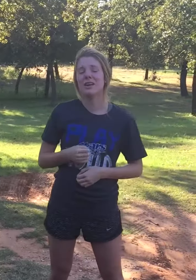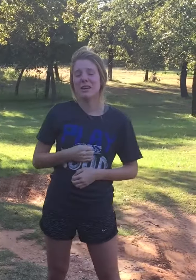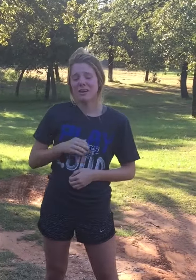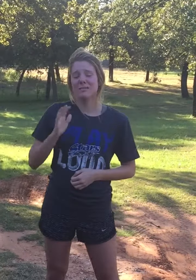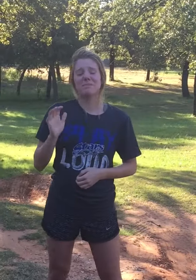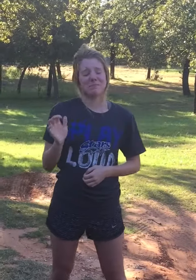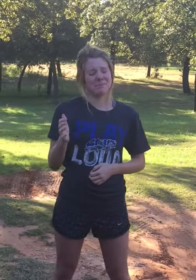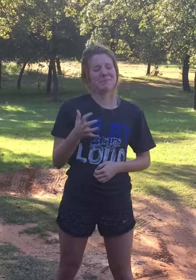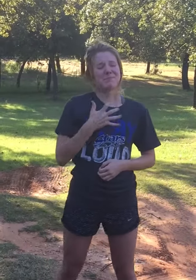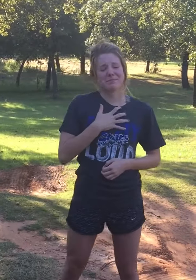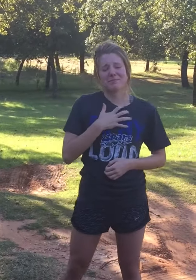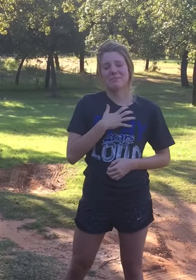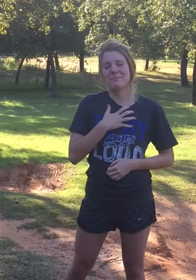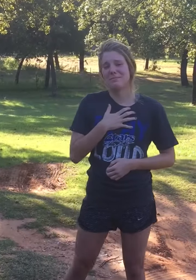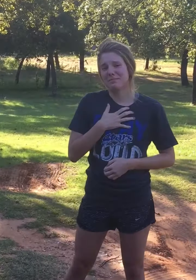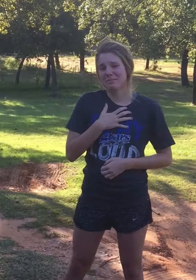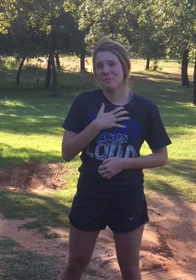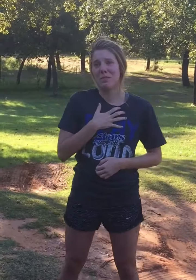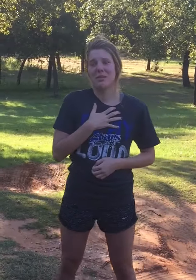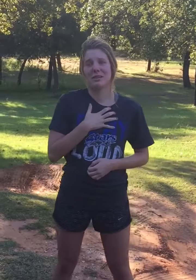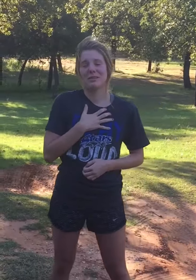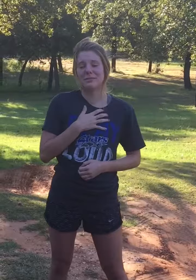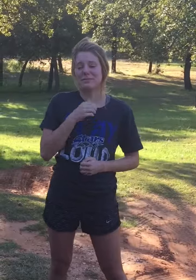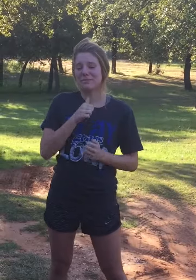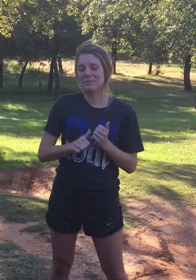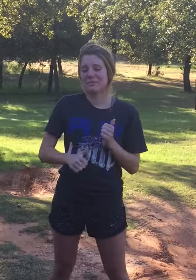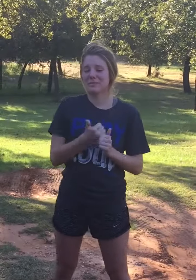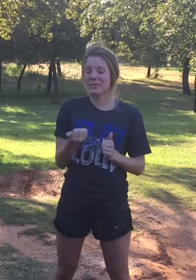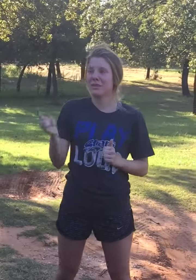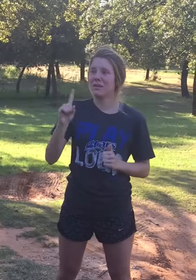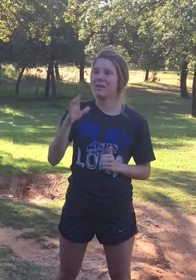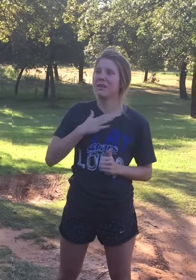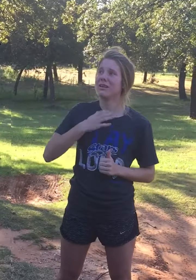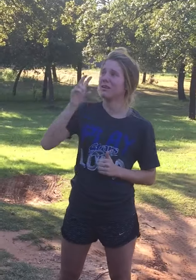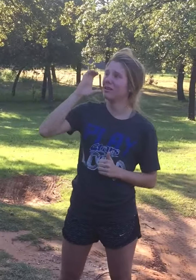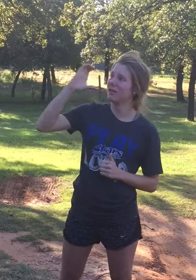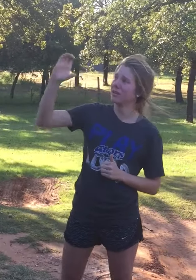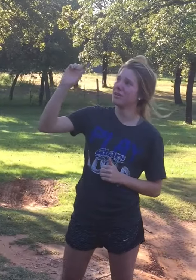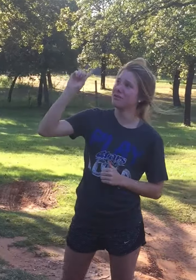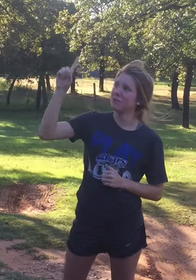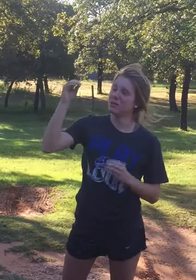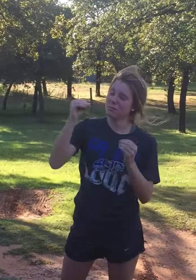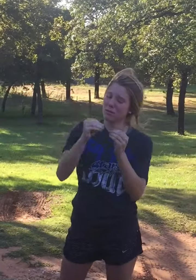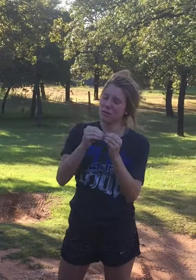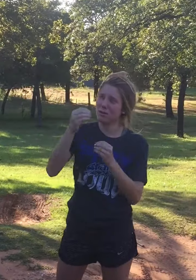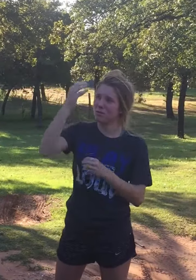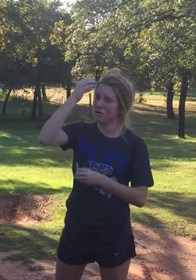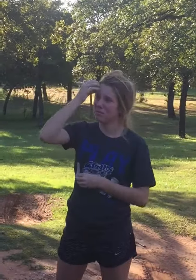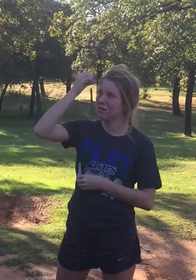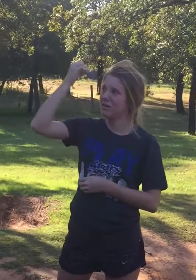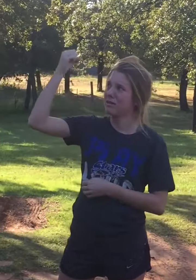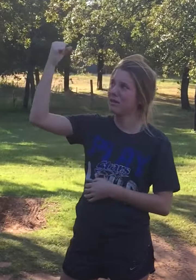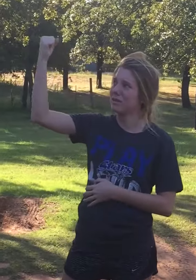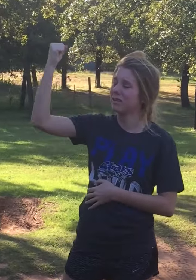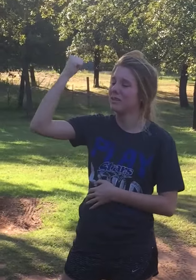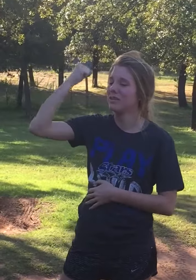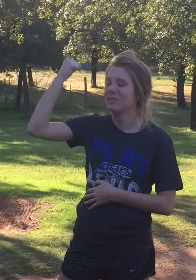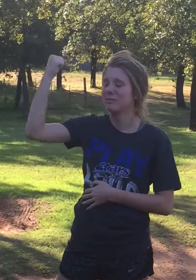that really get to me. Everywhere I live there's one more memory.